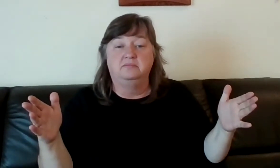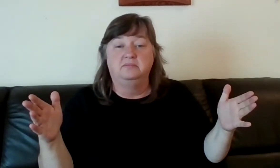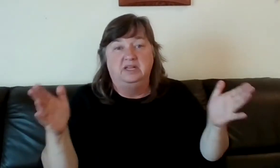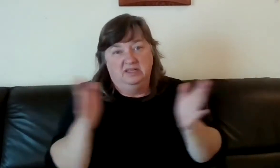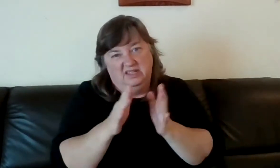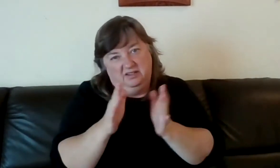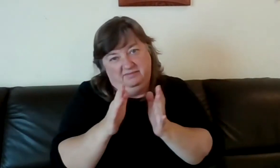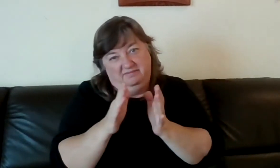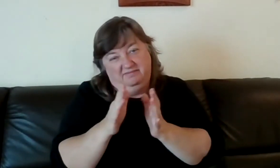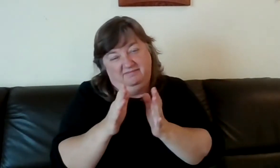Little.